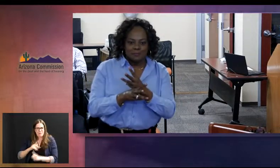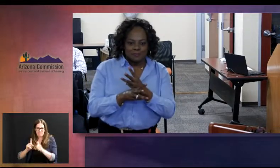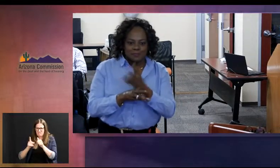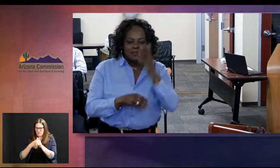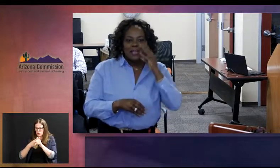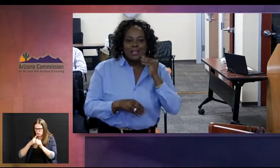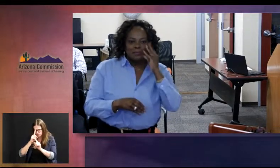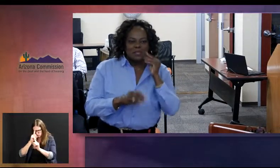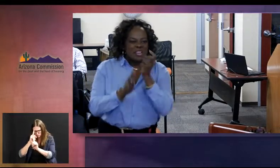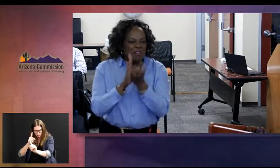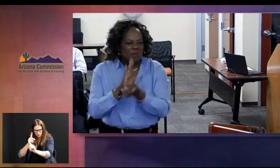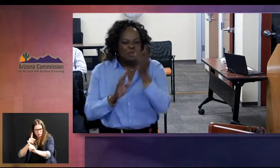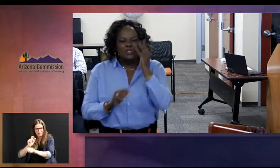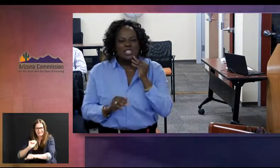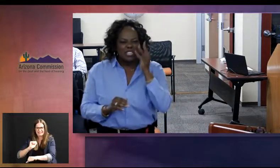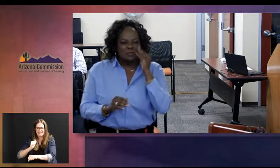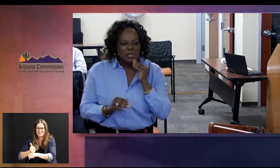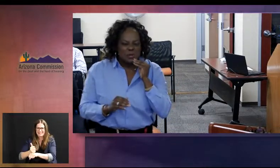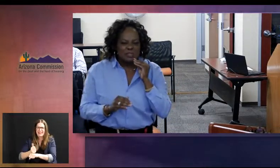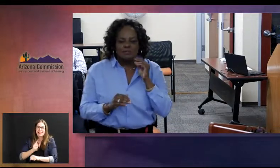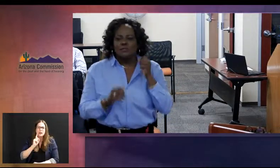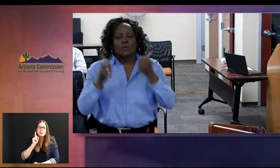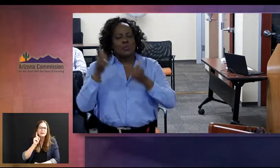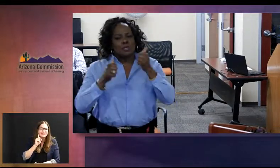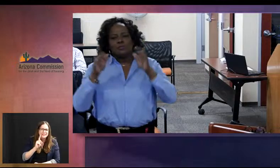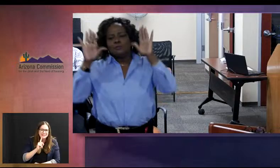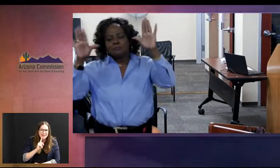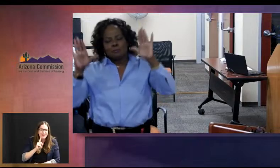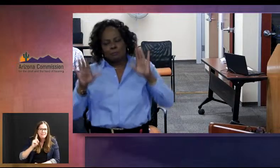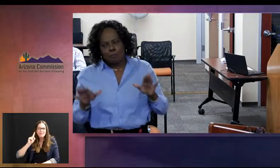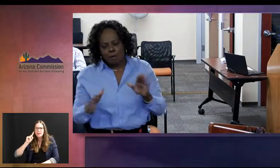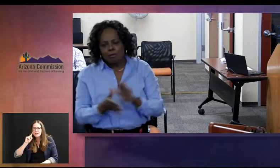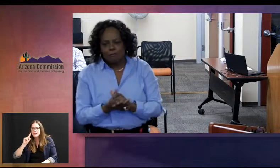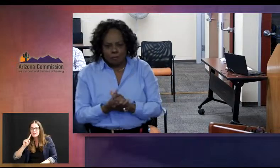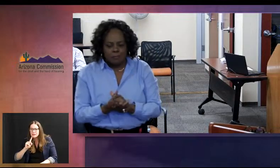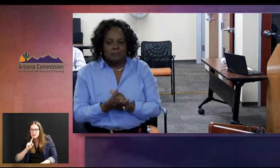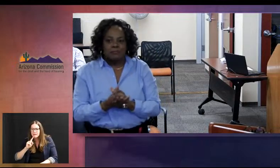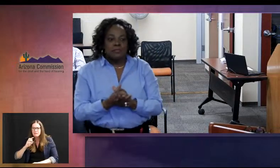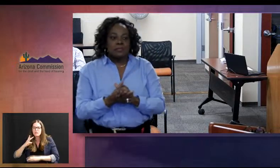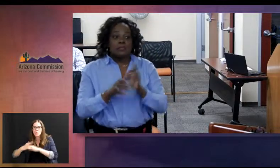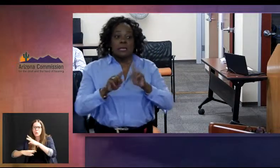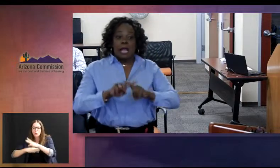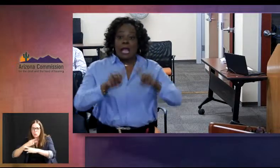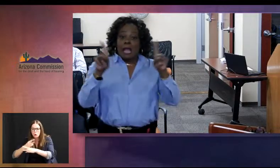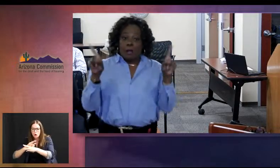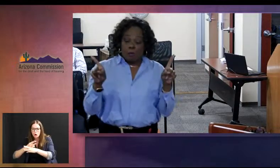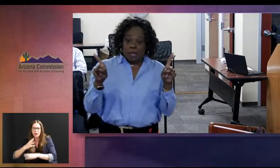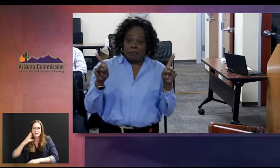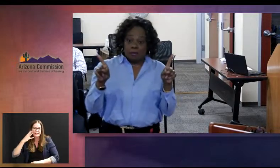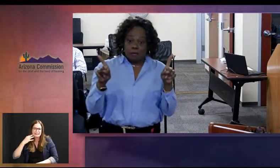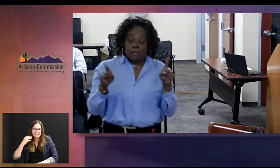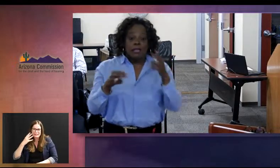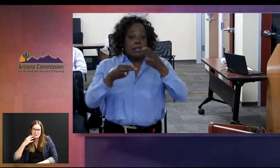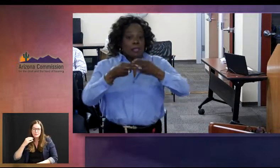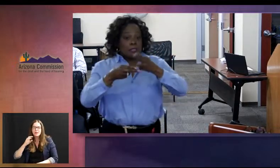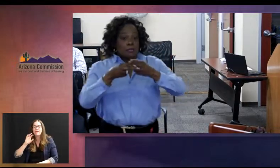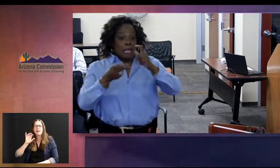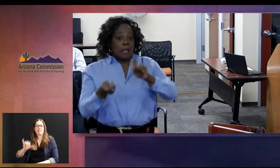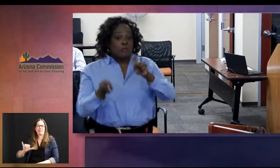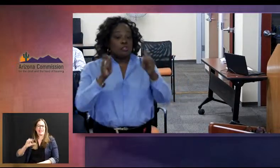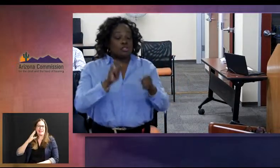Deaf World experience, which is an immersion experience, and it was wonderful.